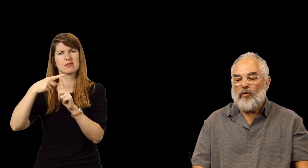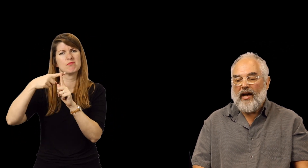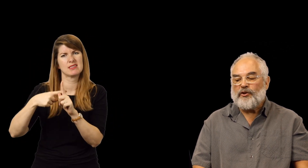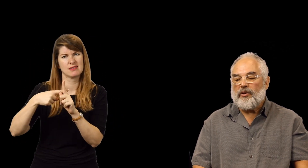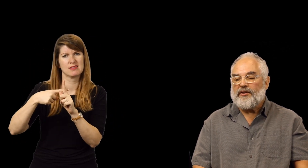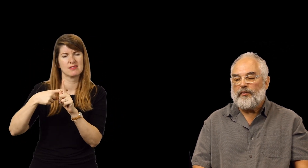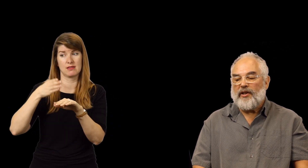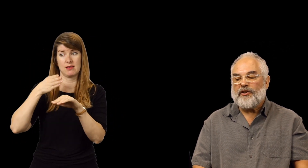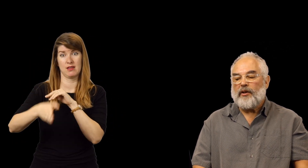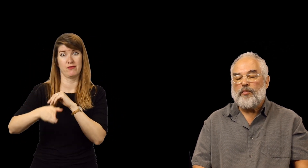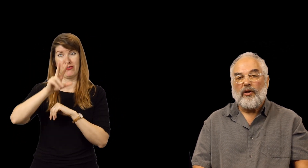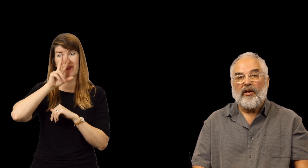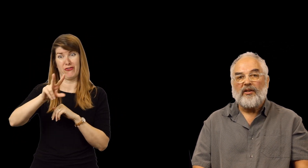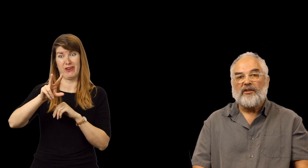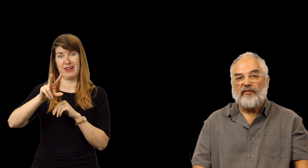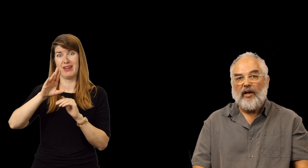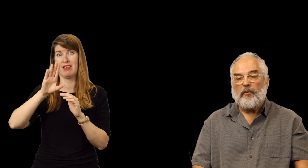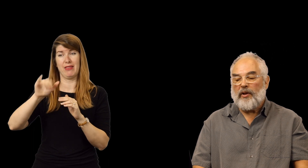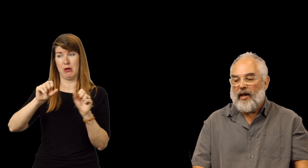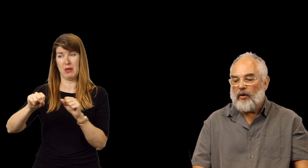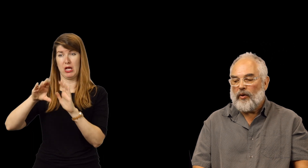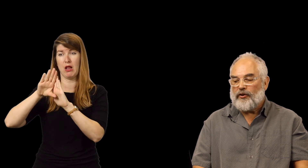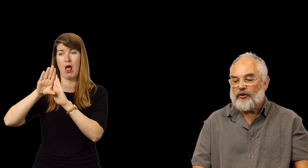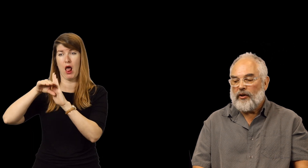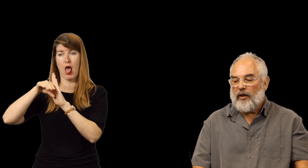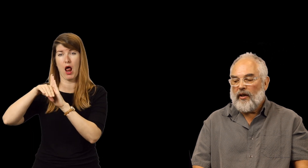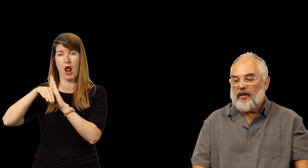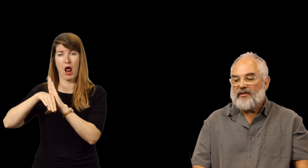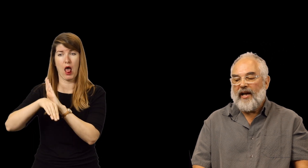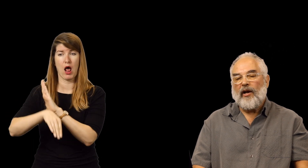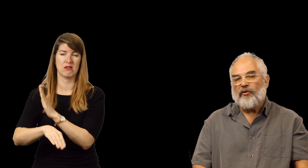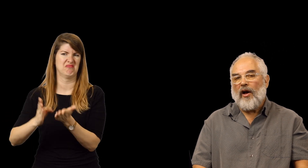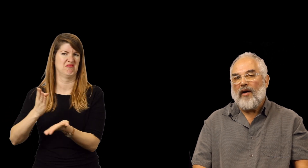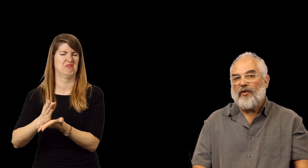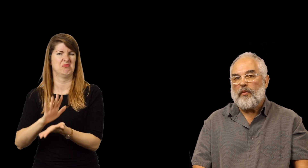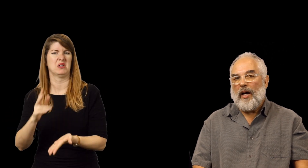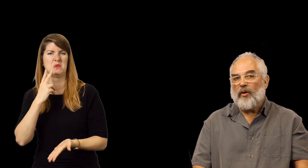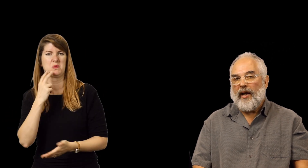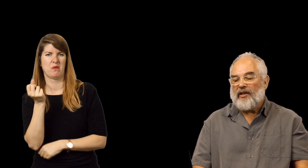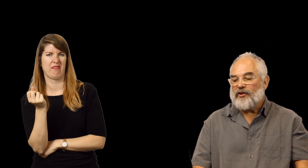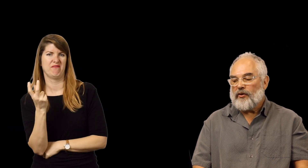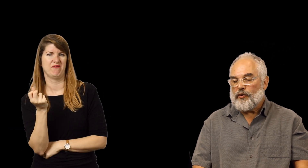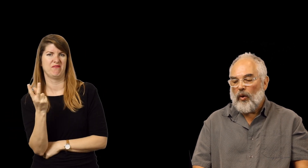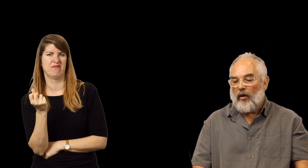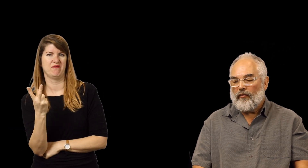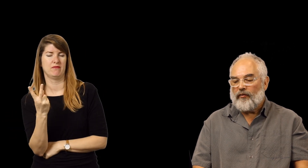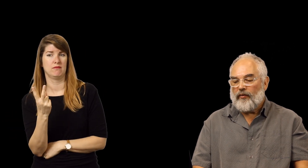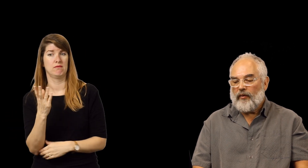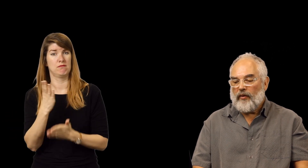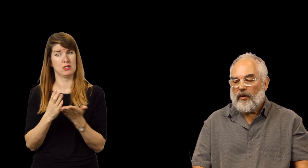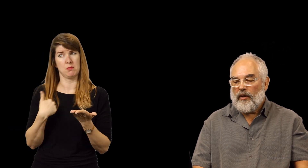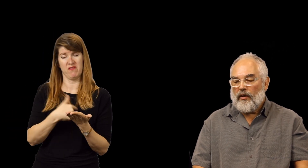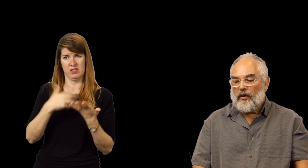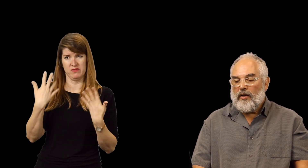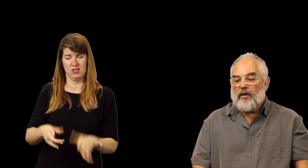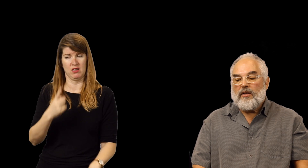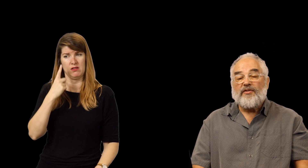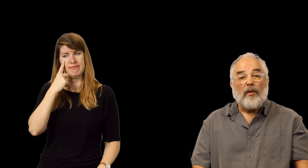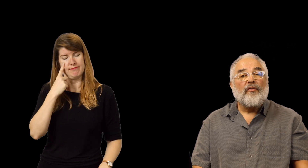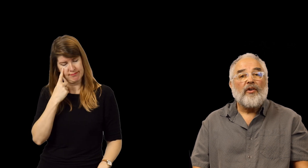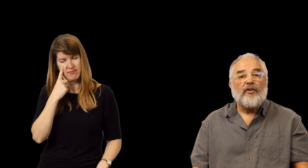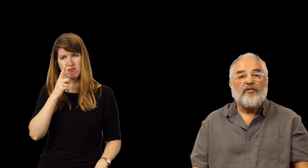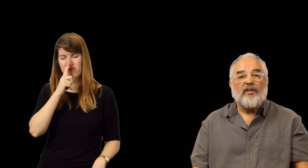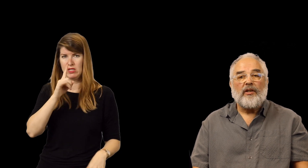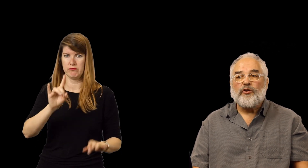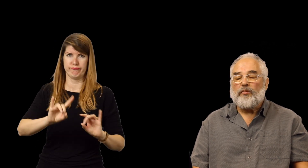with a gradually diminishing ability to develop language that tails off at about age 12.